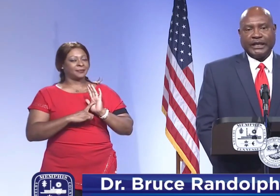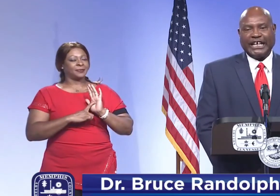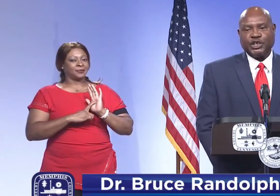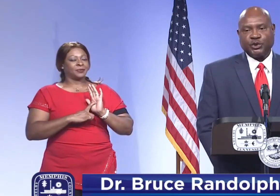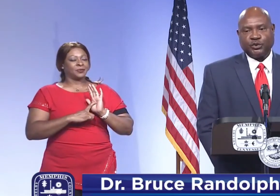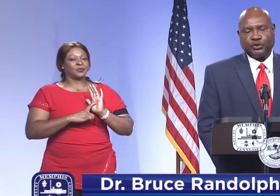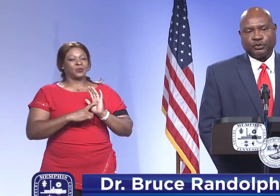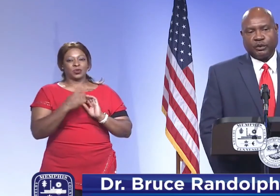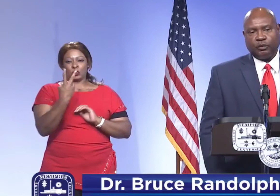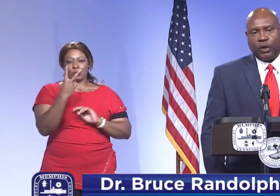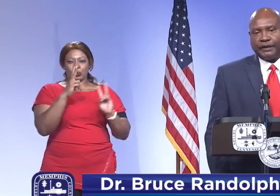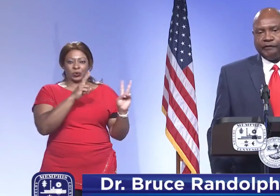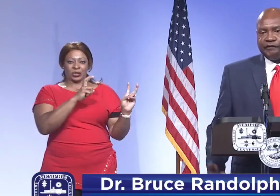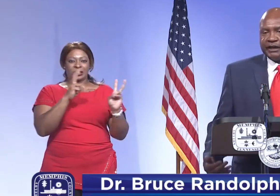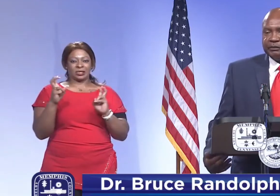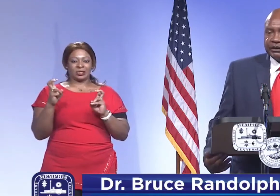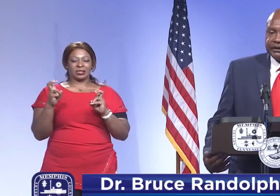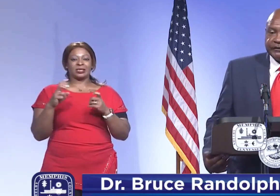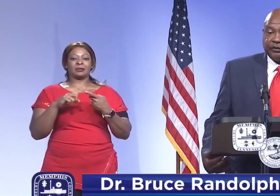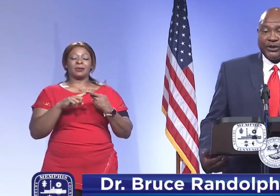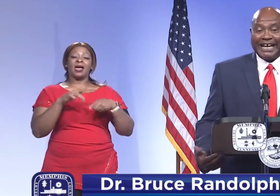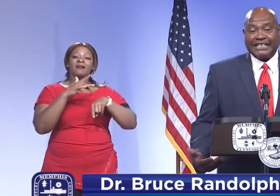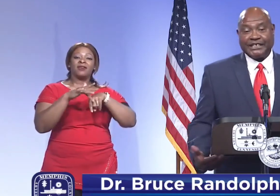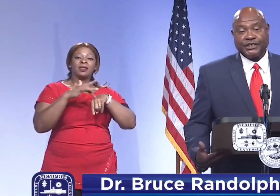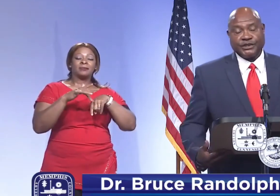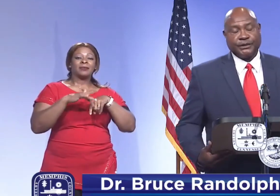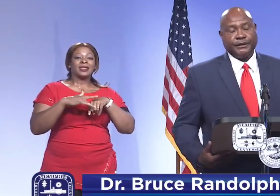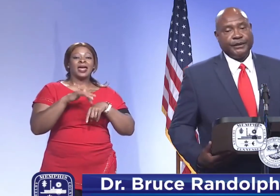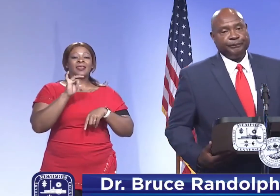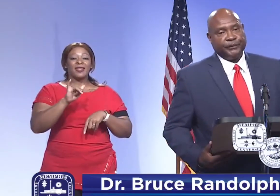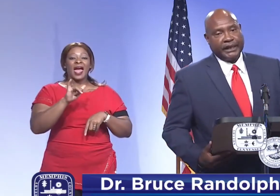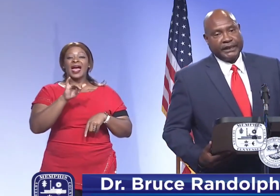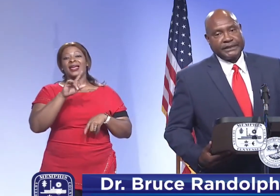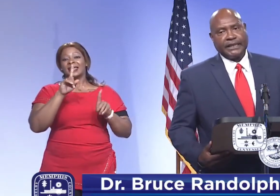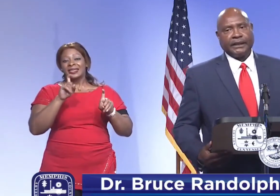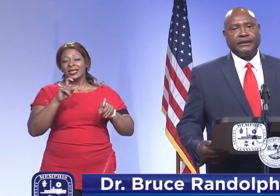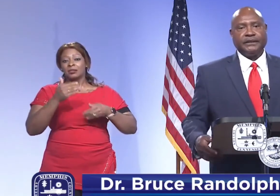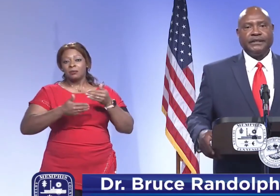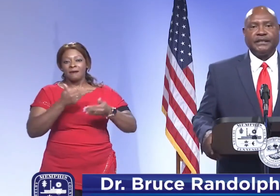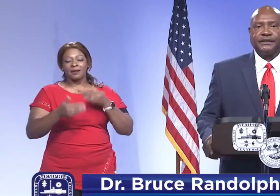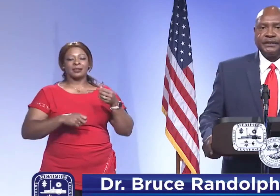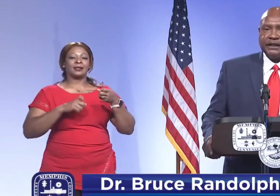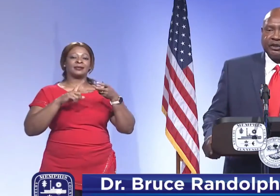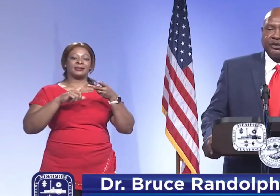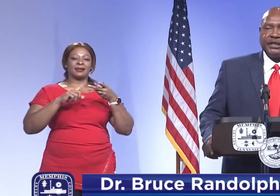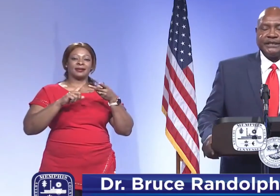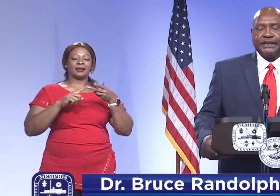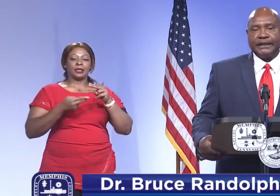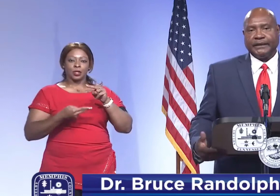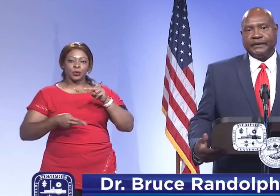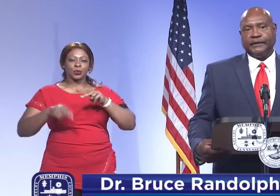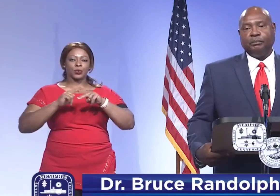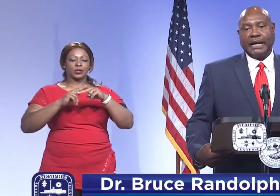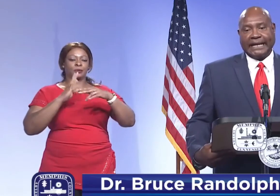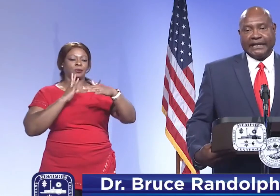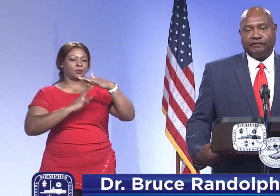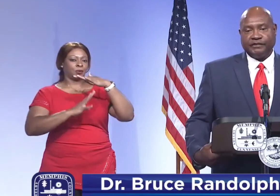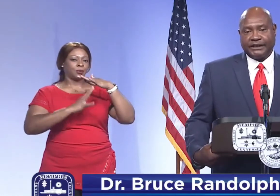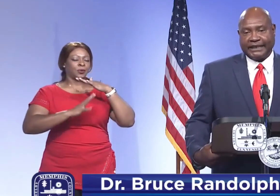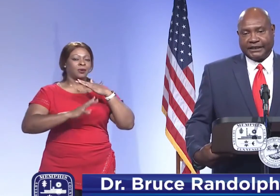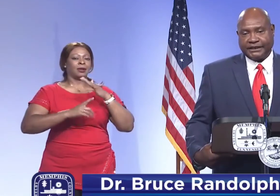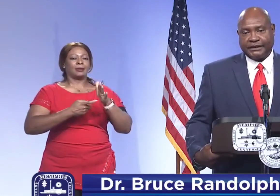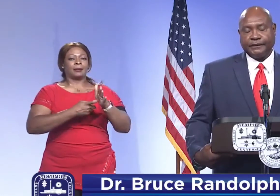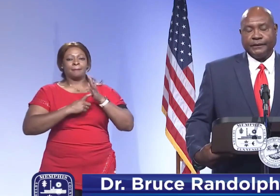Two issues were, one, the availability of the reagents, and secondly, just the increase in the demand